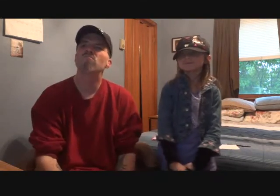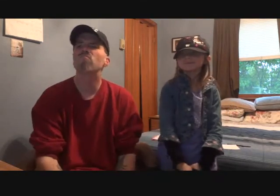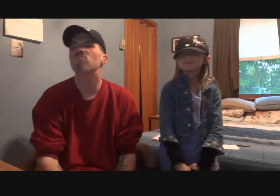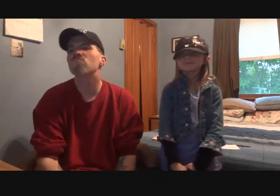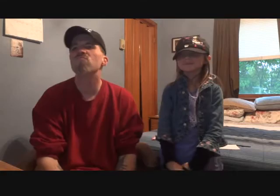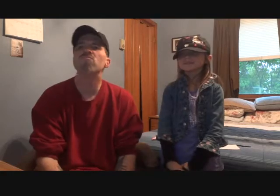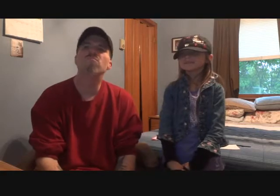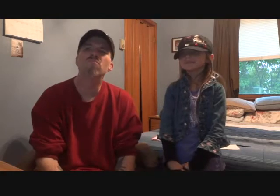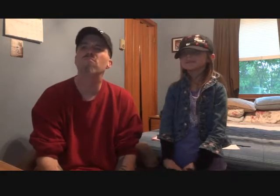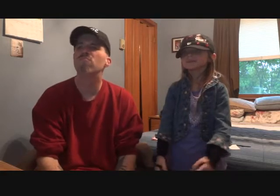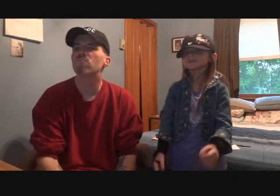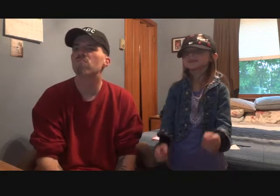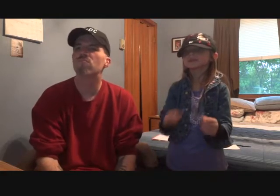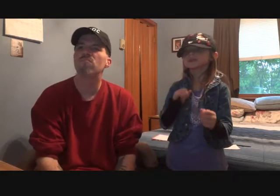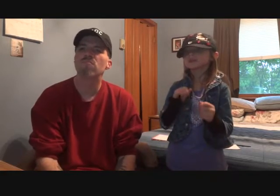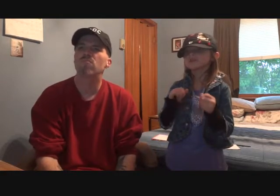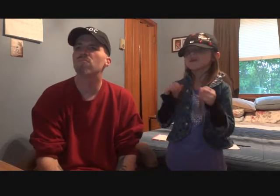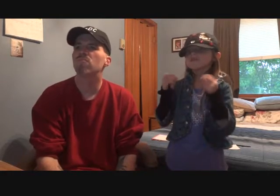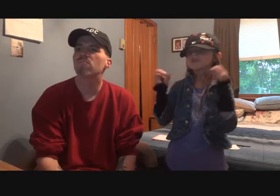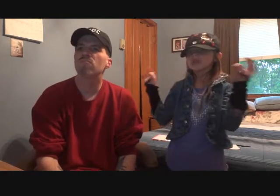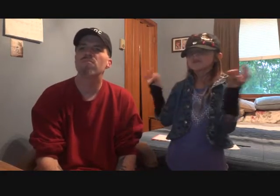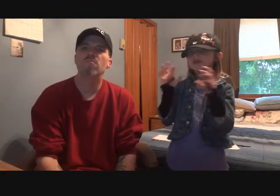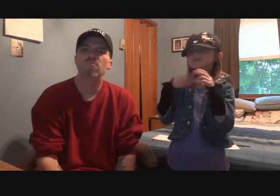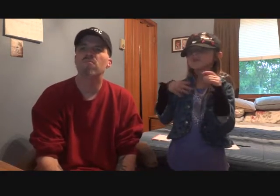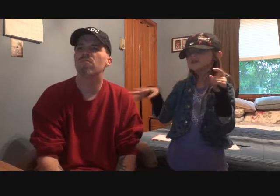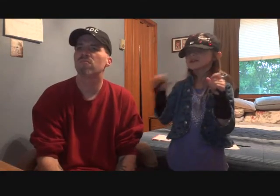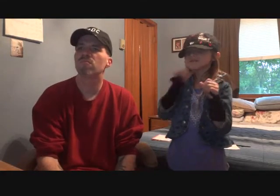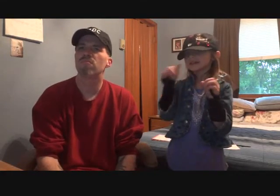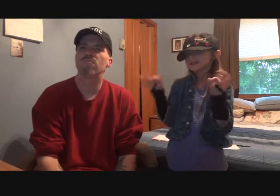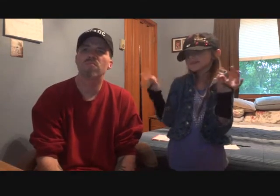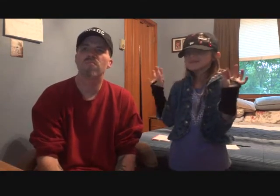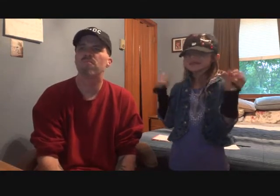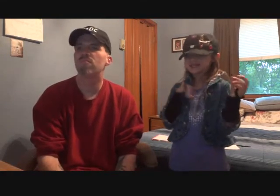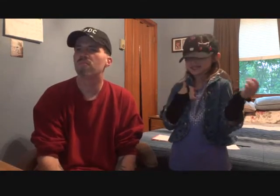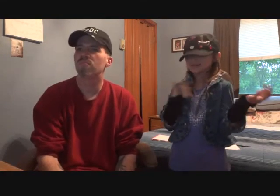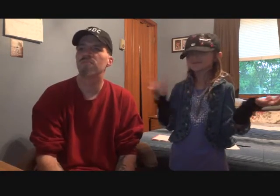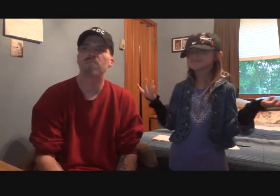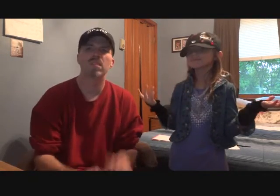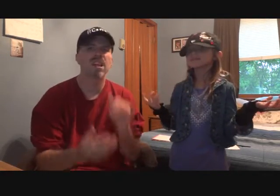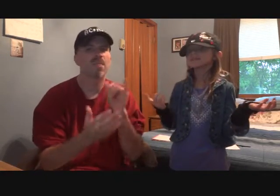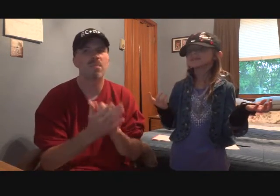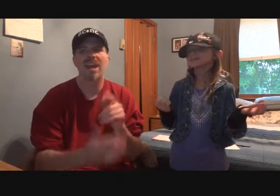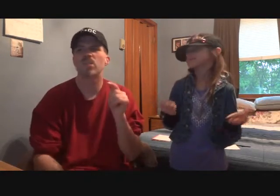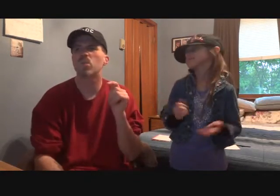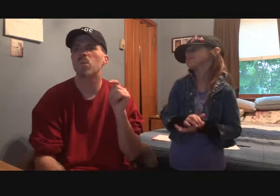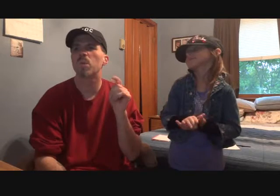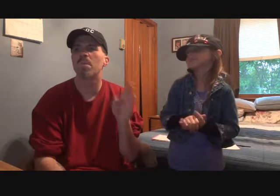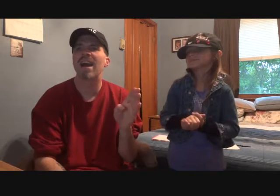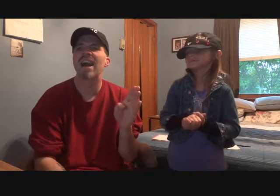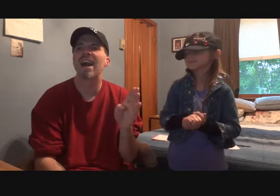And if he happens to be free I bet he wouldn't fence me That's too bad